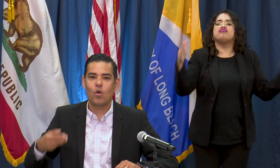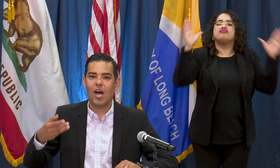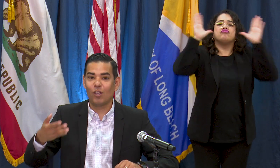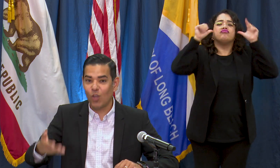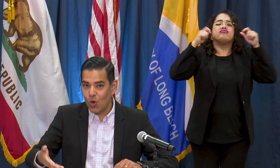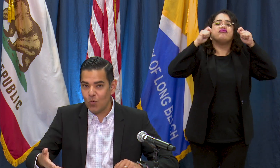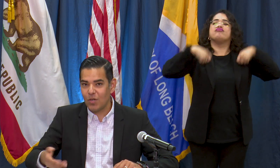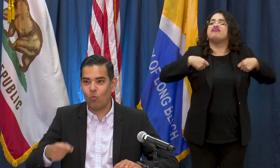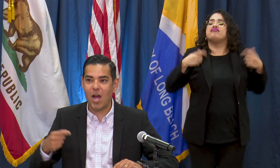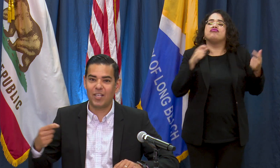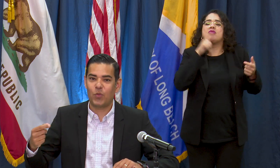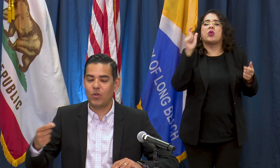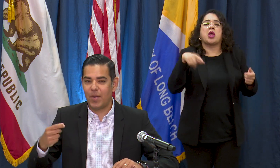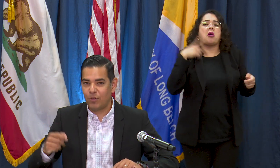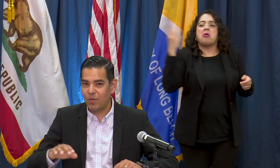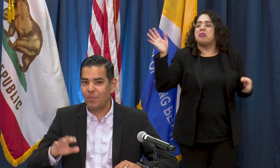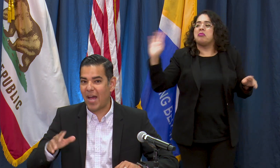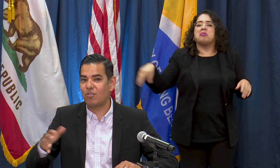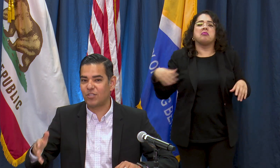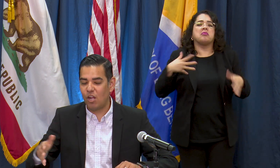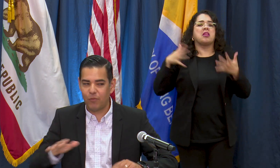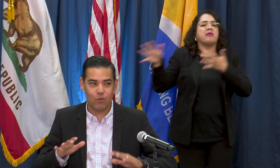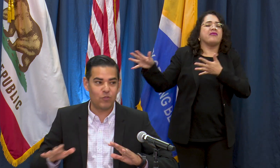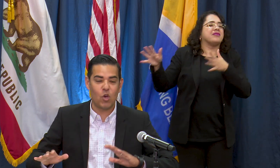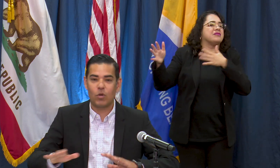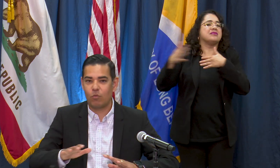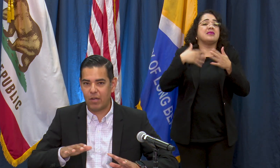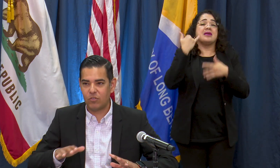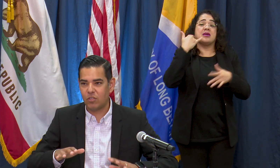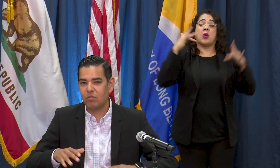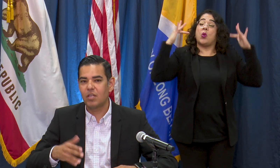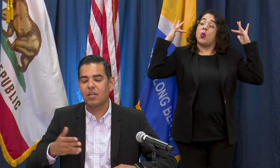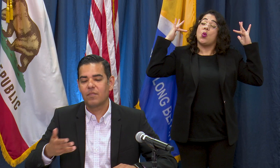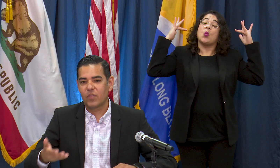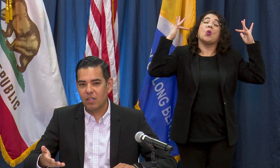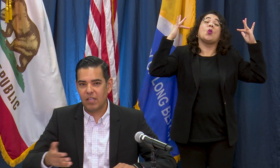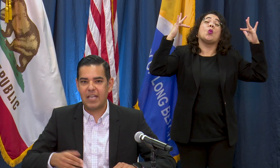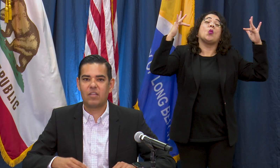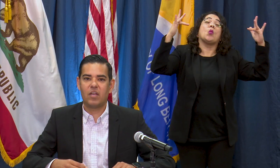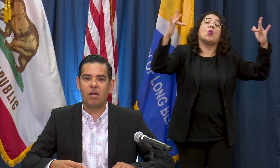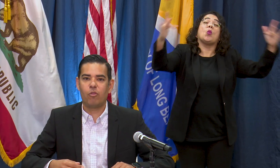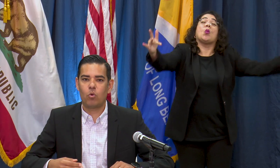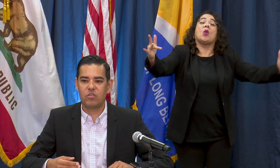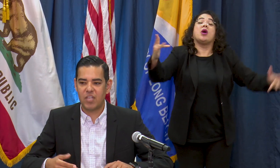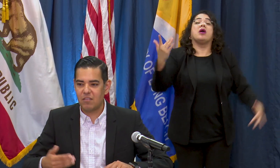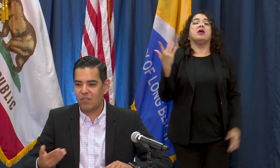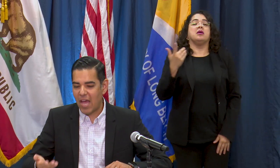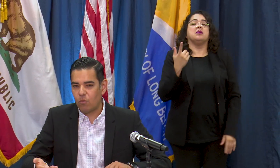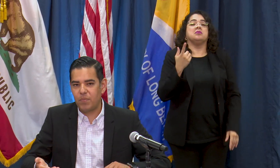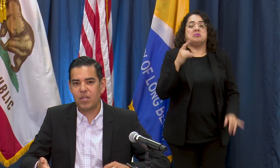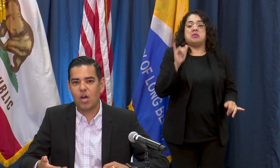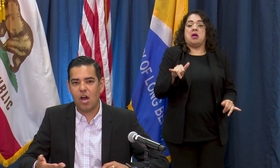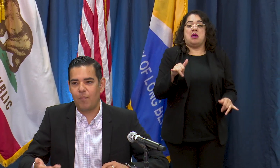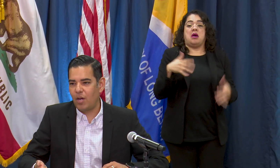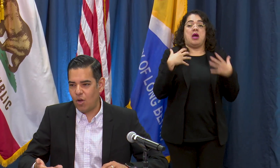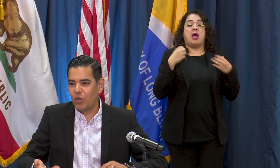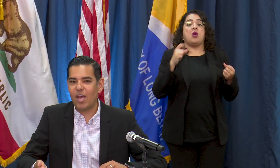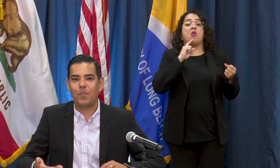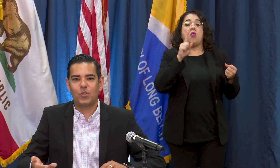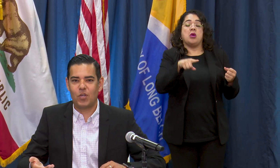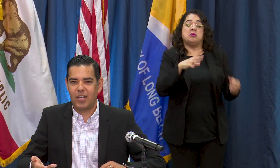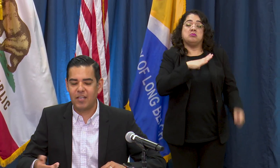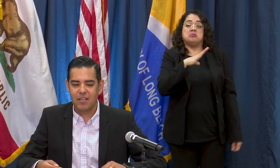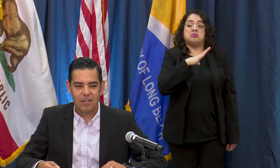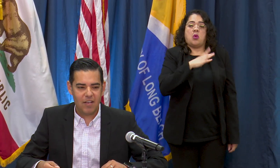If you're alone and walking through your neighborhood by yourself and there's no one around you, like the health order says, that would be an